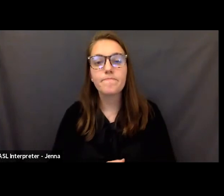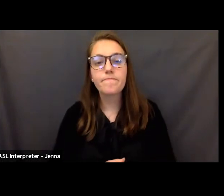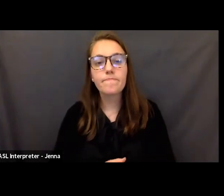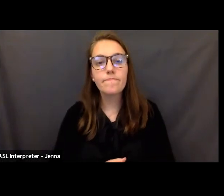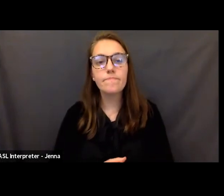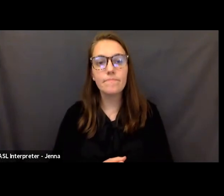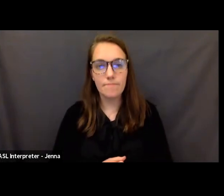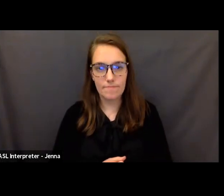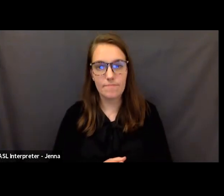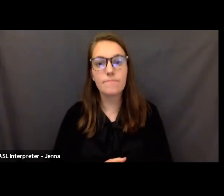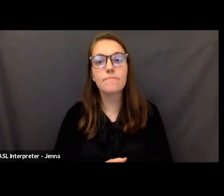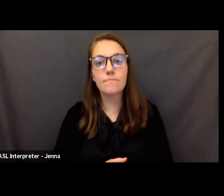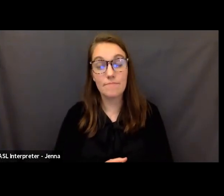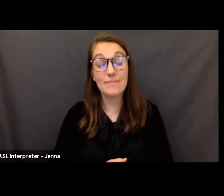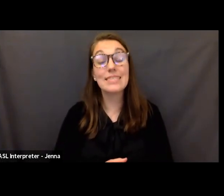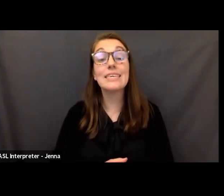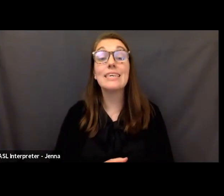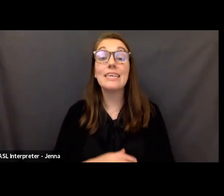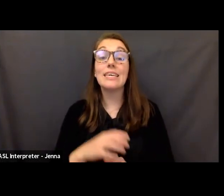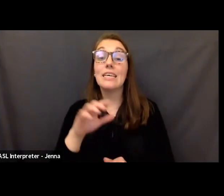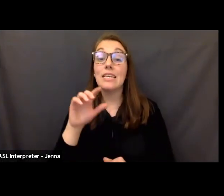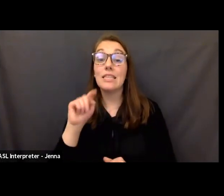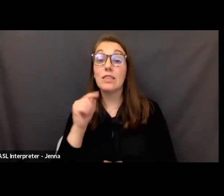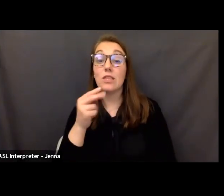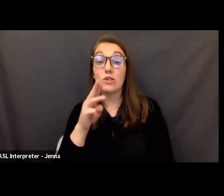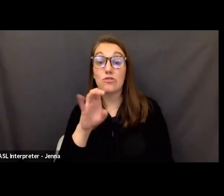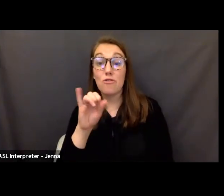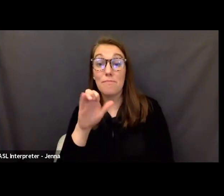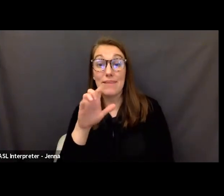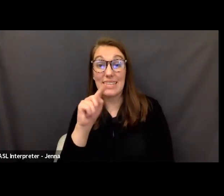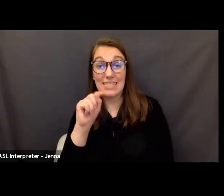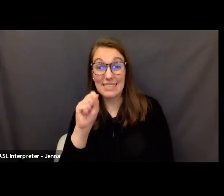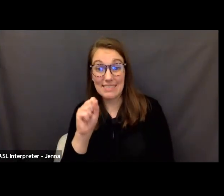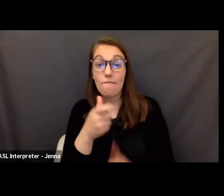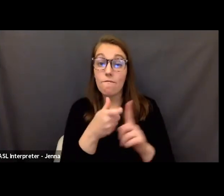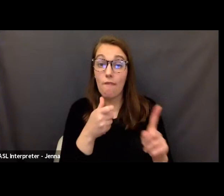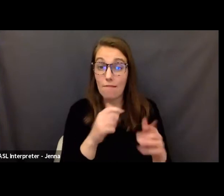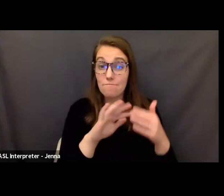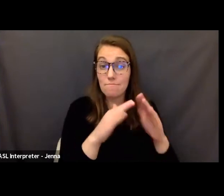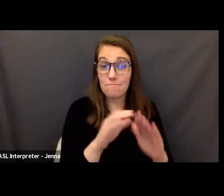targets of the Salamancan Thomist response was the colonialist claim that